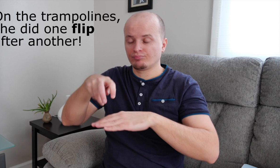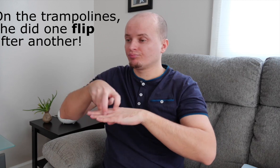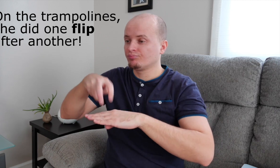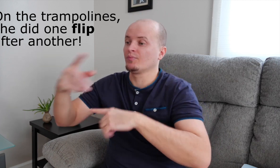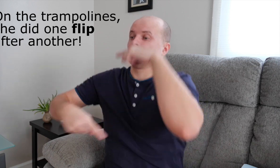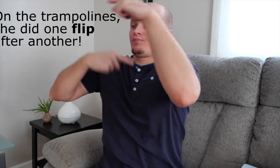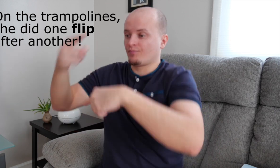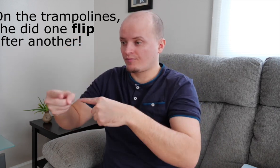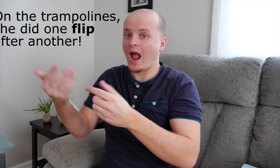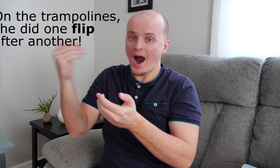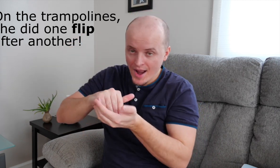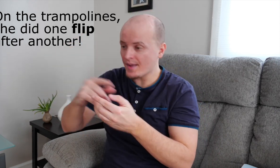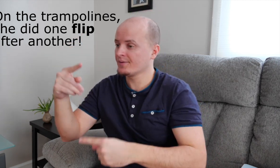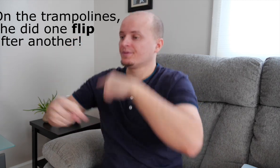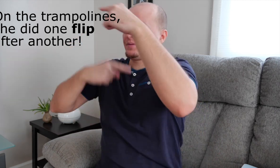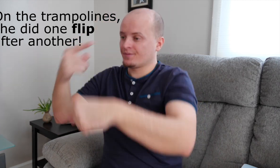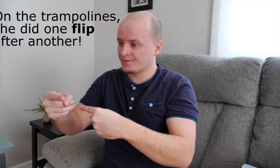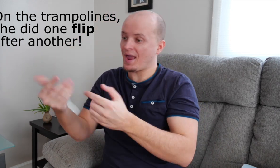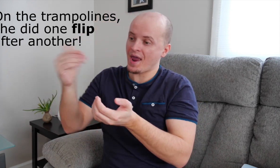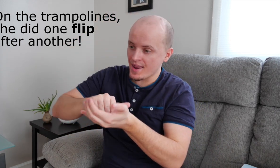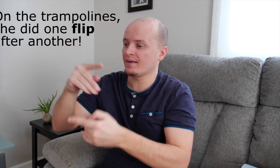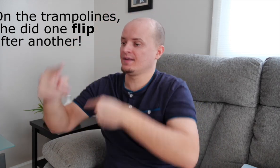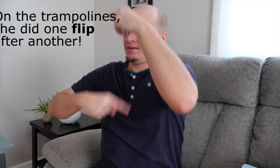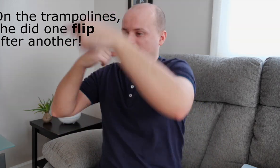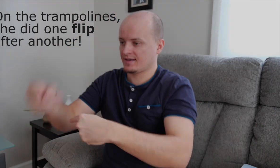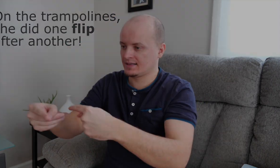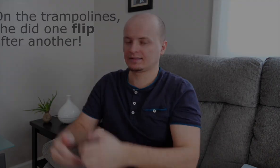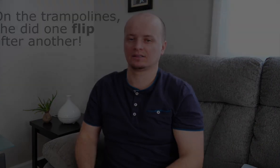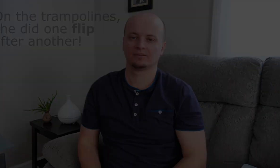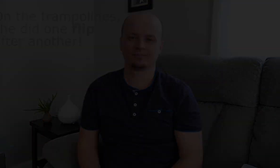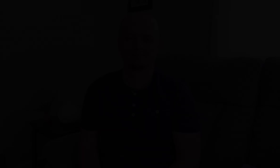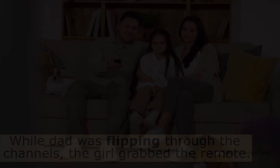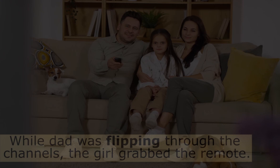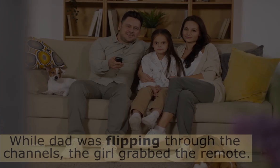At the trampoline park, a person is doing one flip after another.